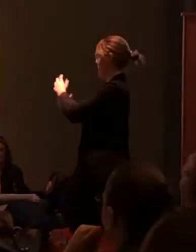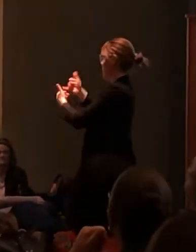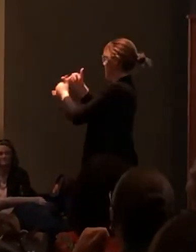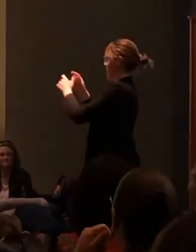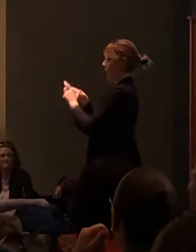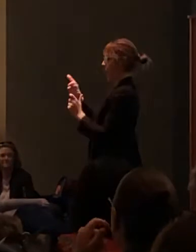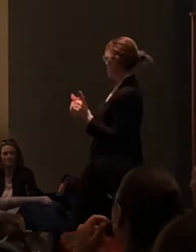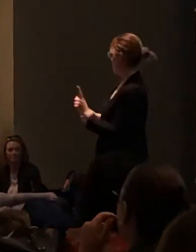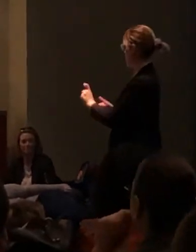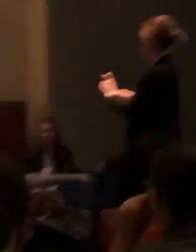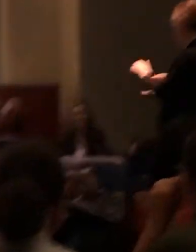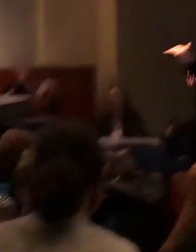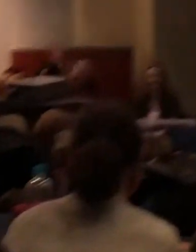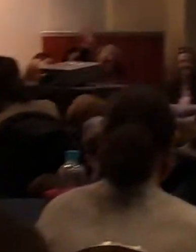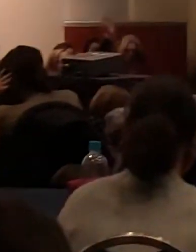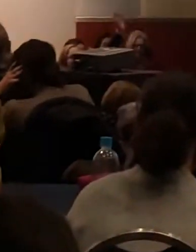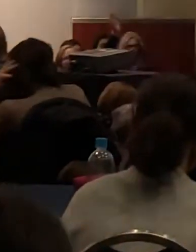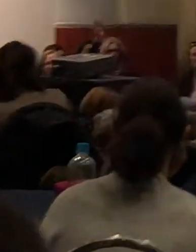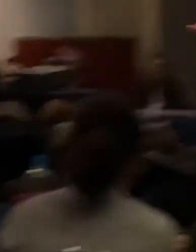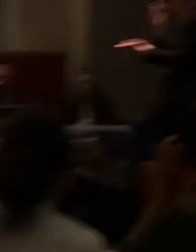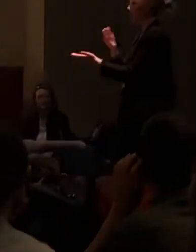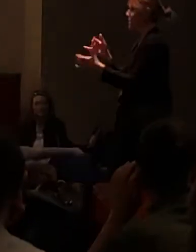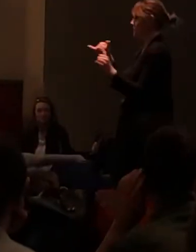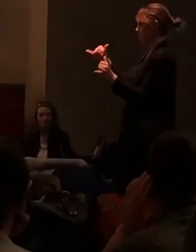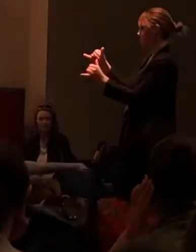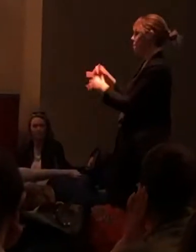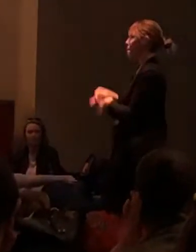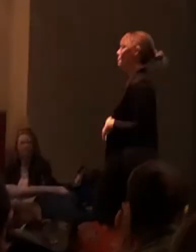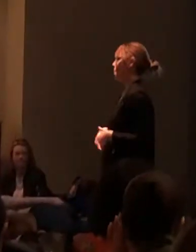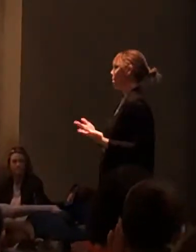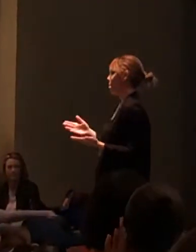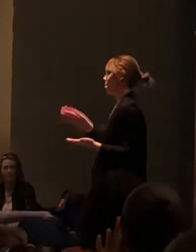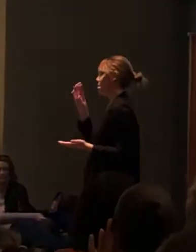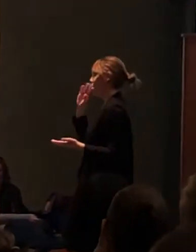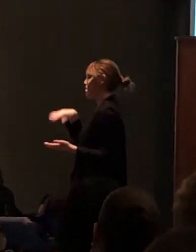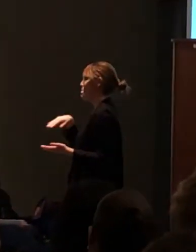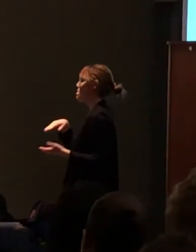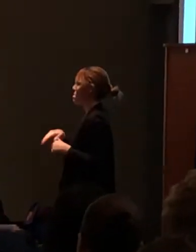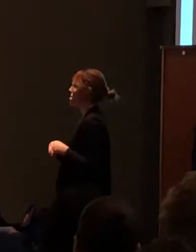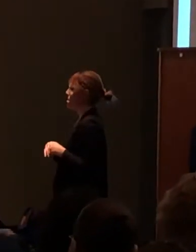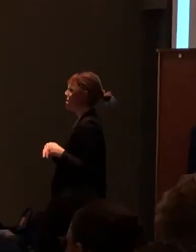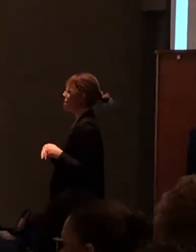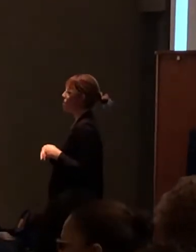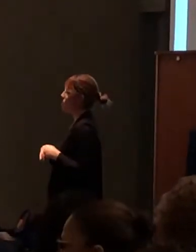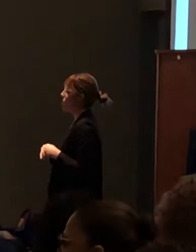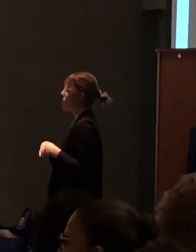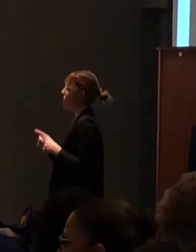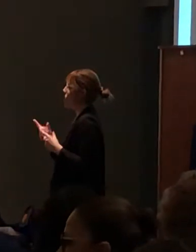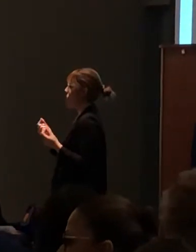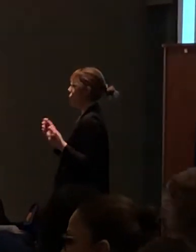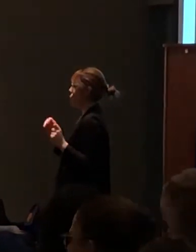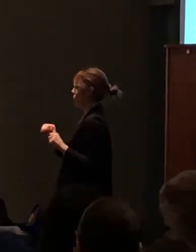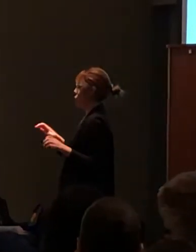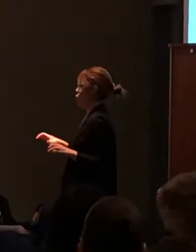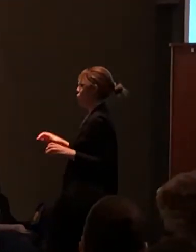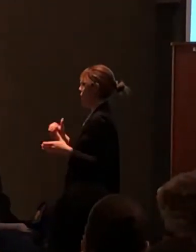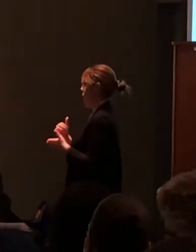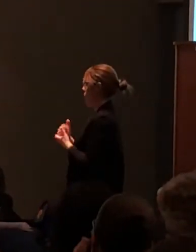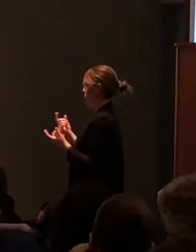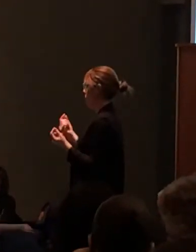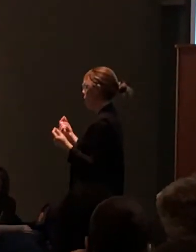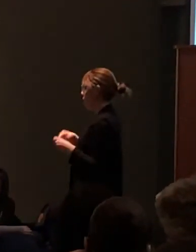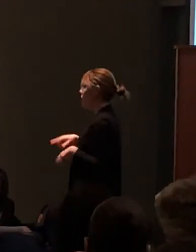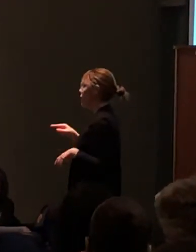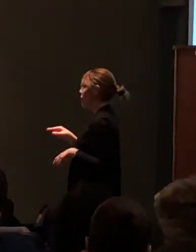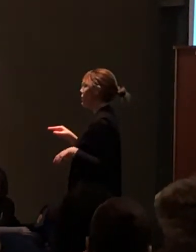anybody have a child like that? Okay, well, you know, one thing you can do to help with that is